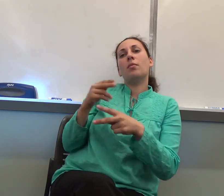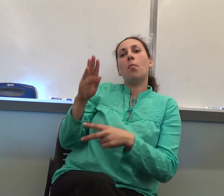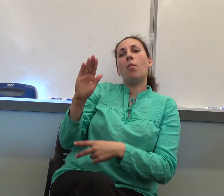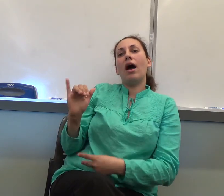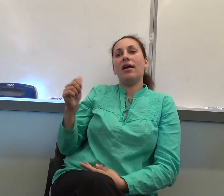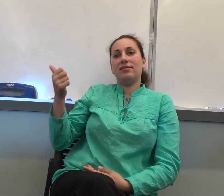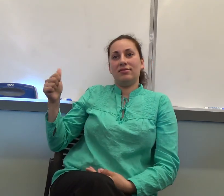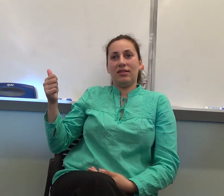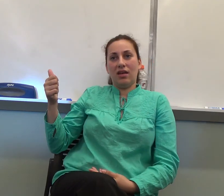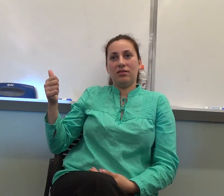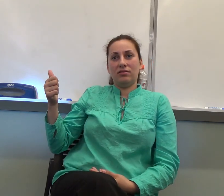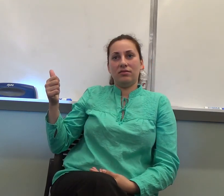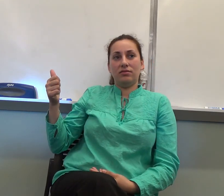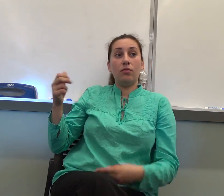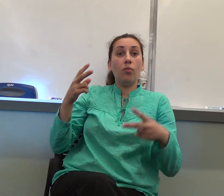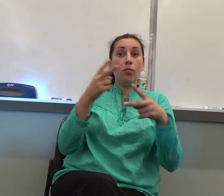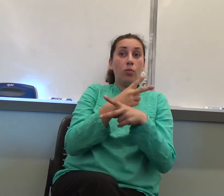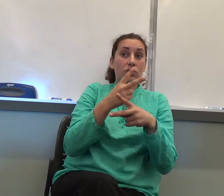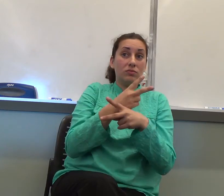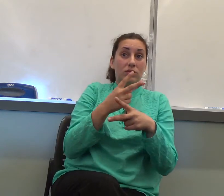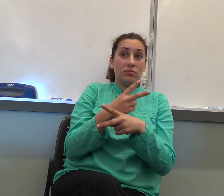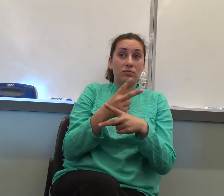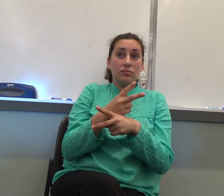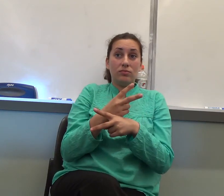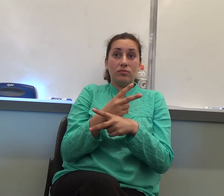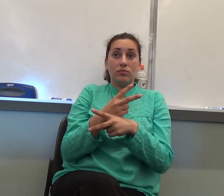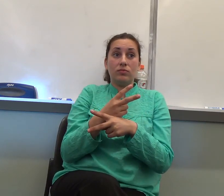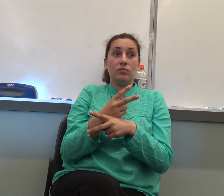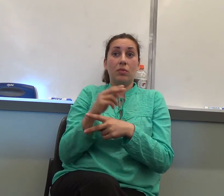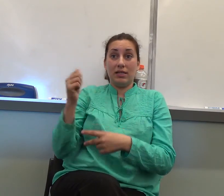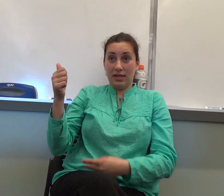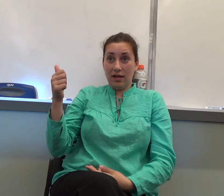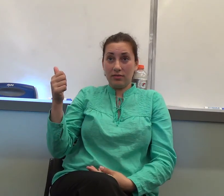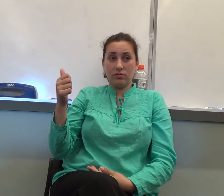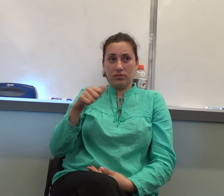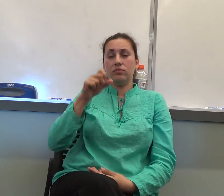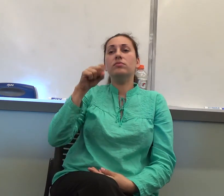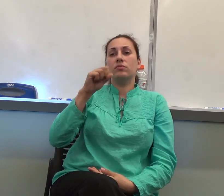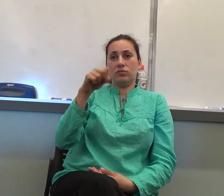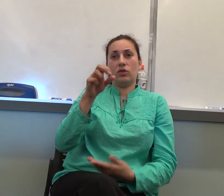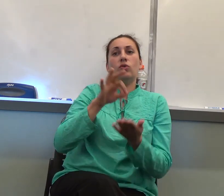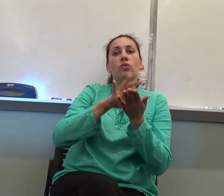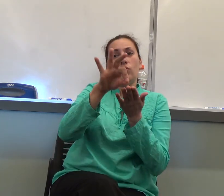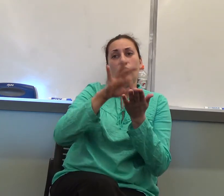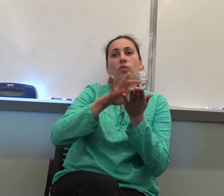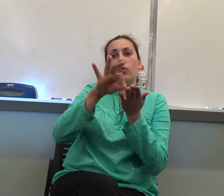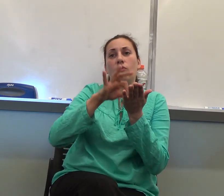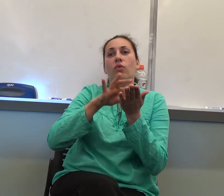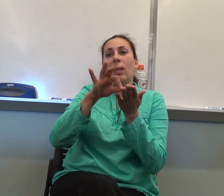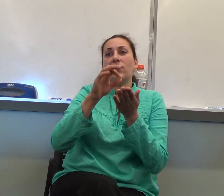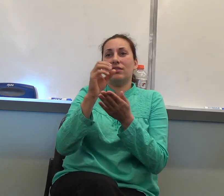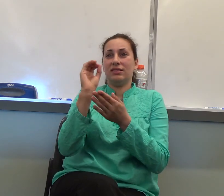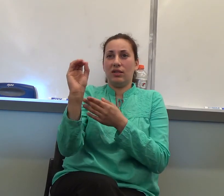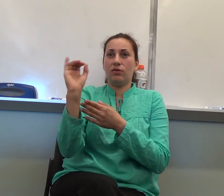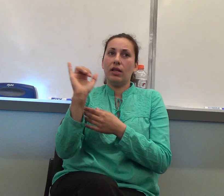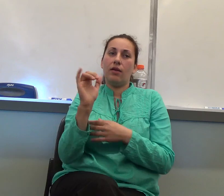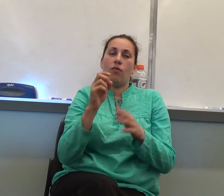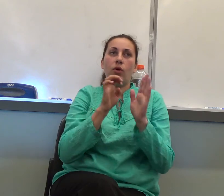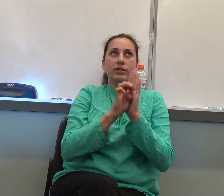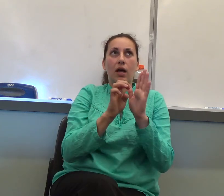Yeah. Multiplication by 10 or powers of 10, then you do count the zeros and you shift the decimal point by that. So you don't count the other numbers? Yeah, it's just